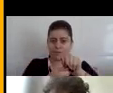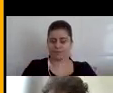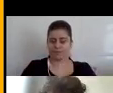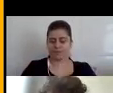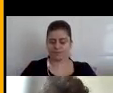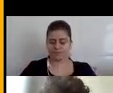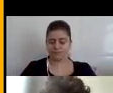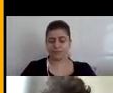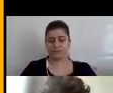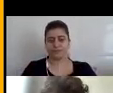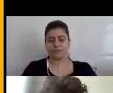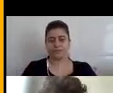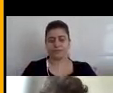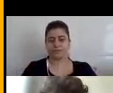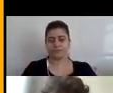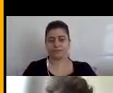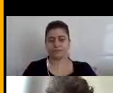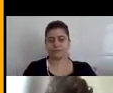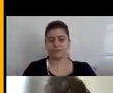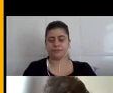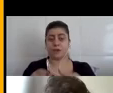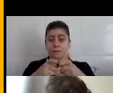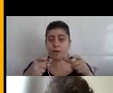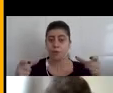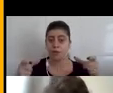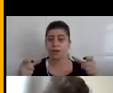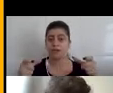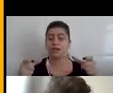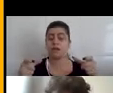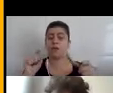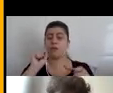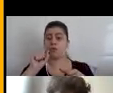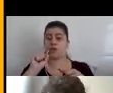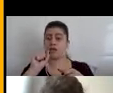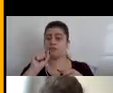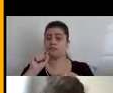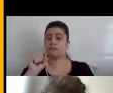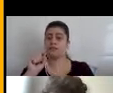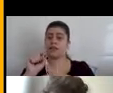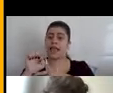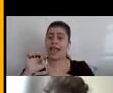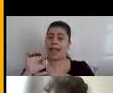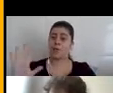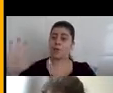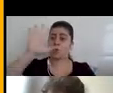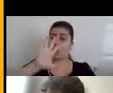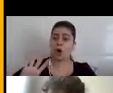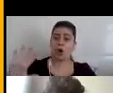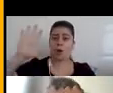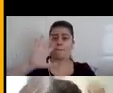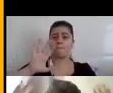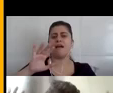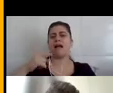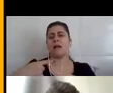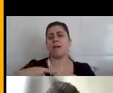2015, mostly in Europe. So Milan, Montpellier, Valencia, Barcelona 1 week ago, and Tel Aviv,